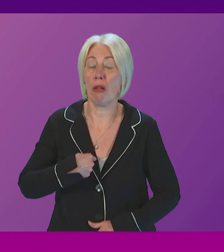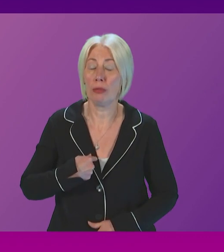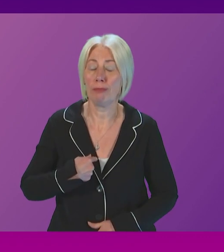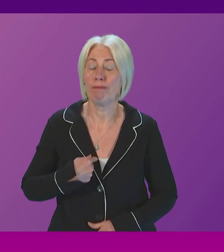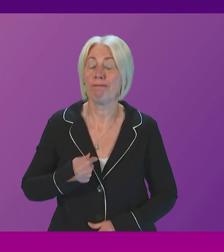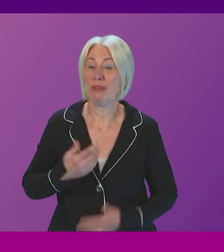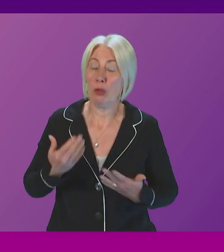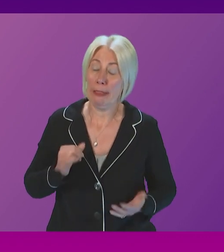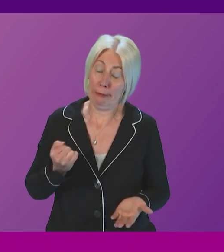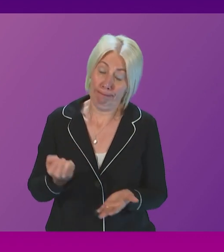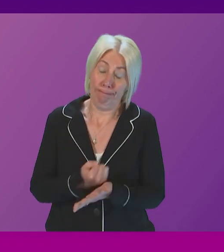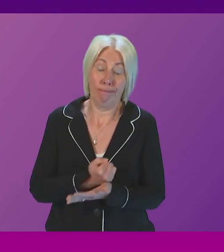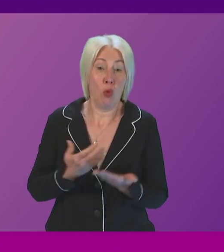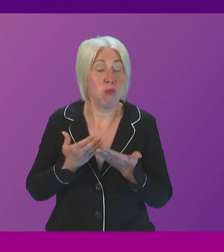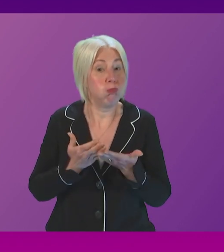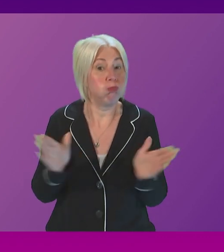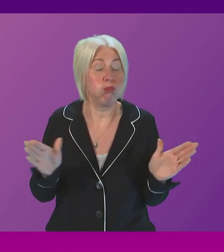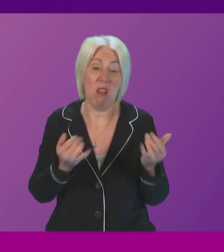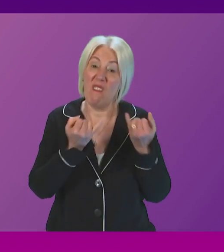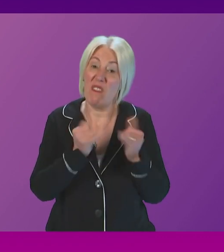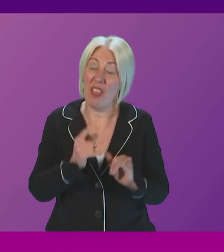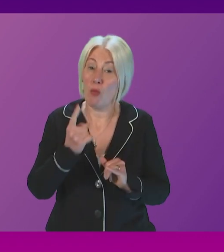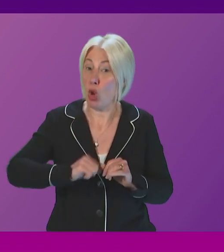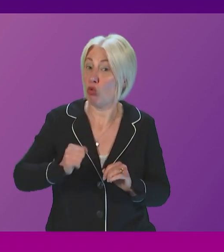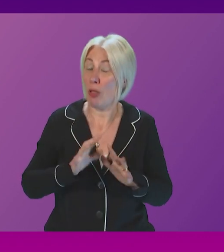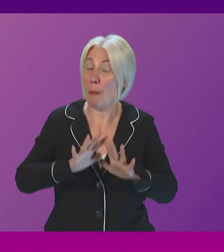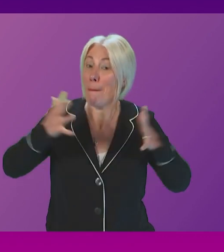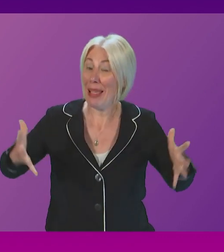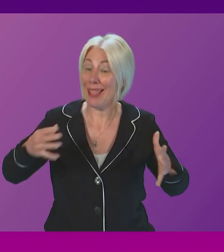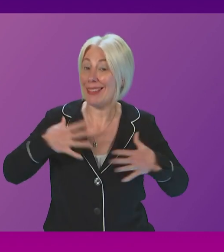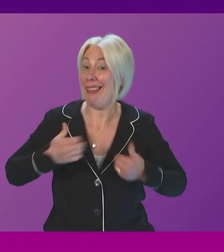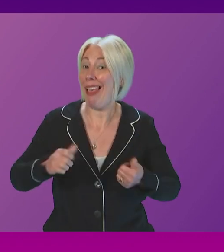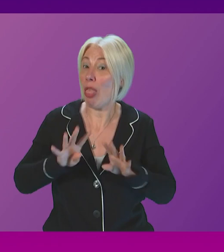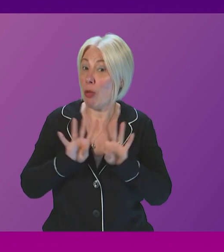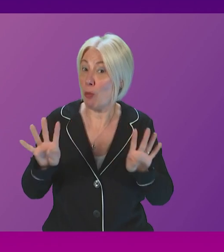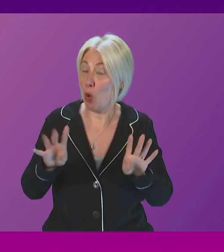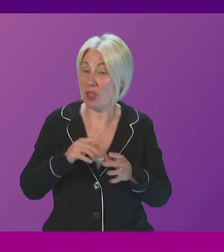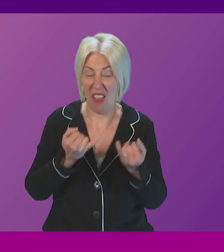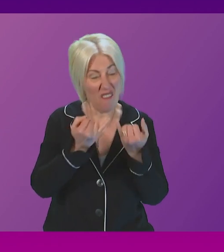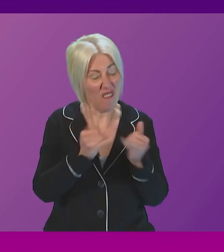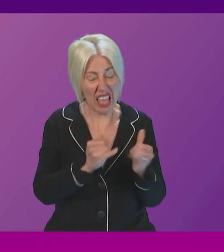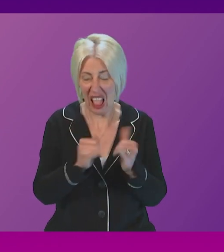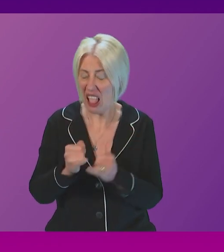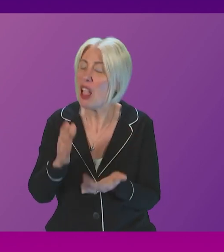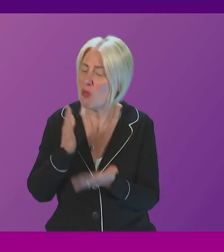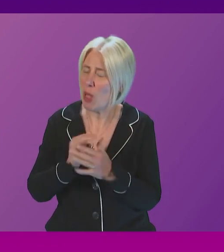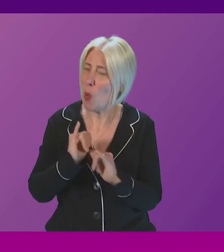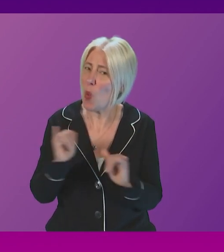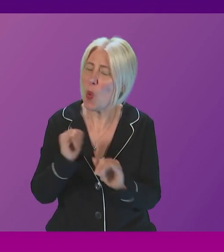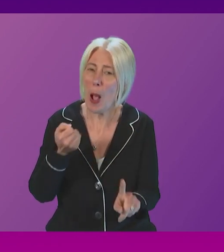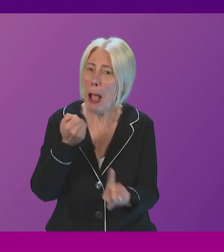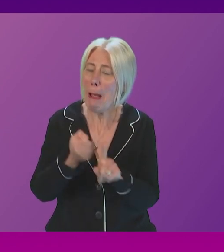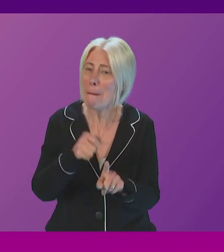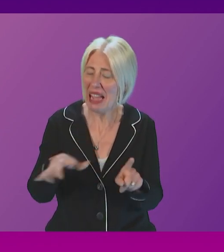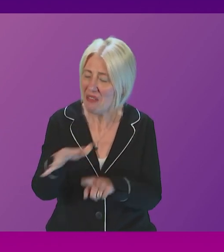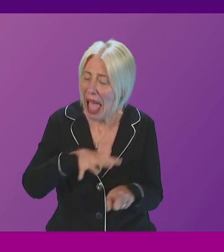widespread failings by one of Scotland's largest health boards. Failings that severely impacted families and